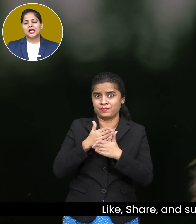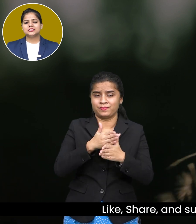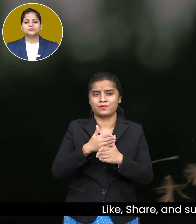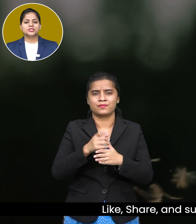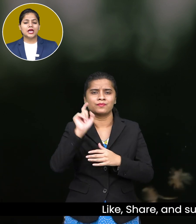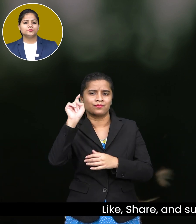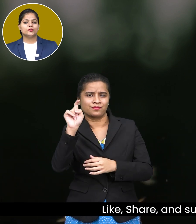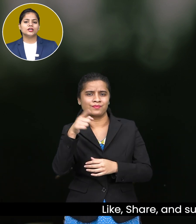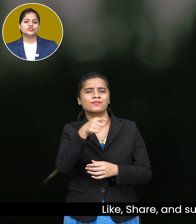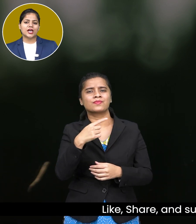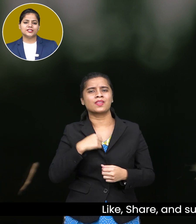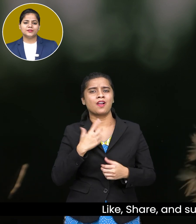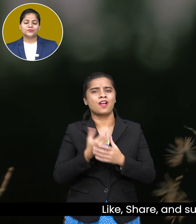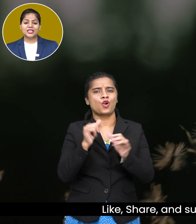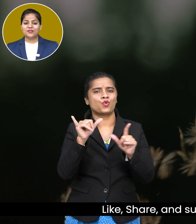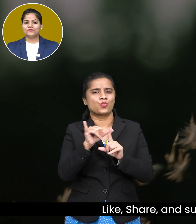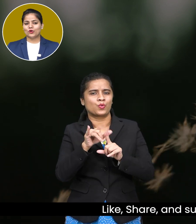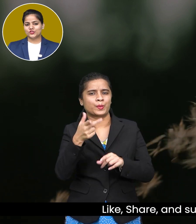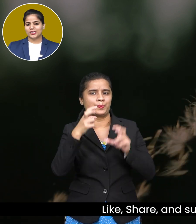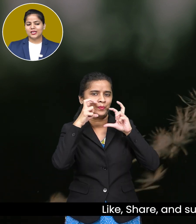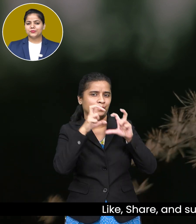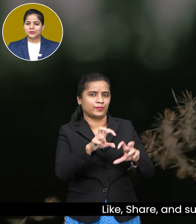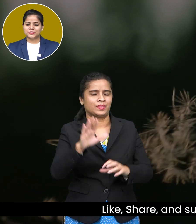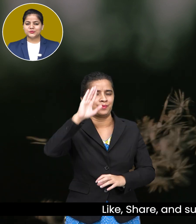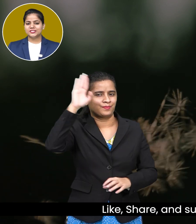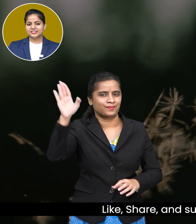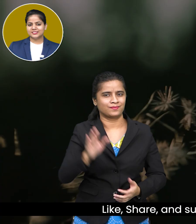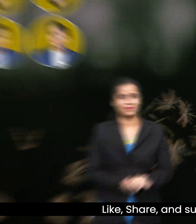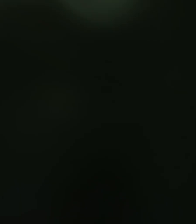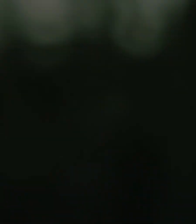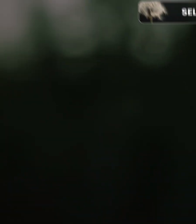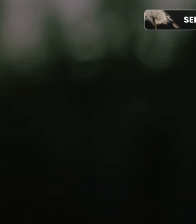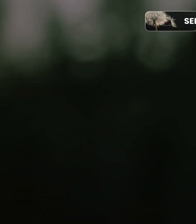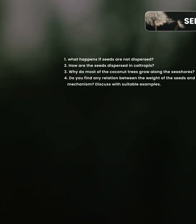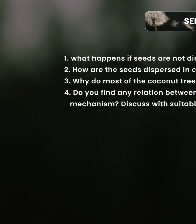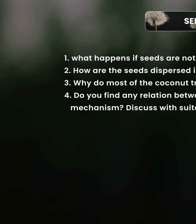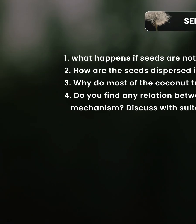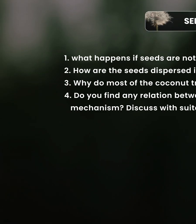share, and subscribe to our channel. Keep watching. Bye-bye, students.